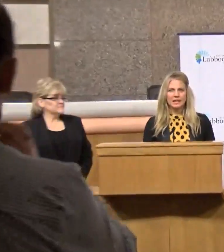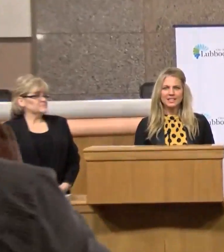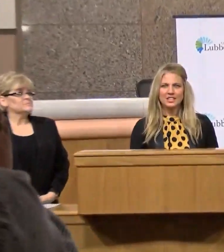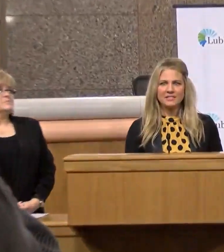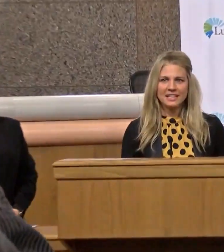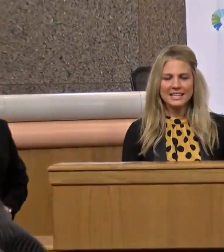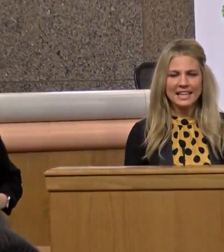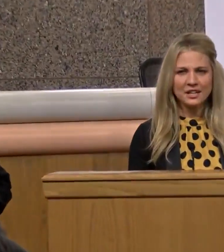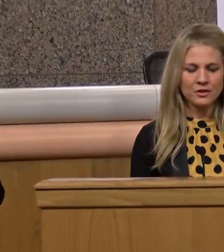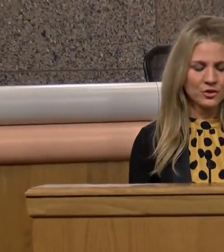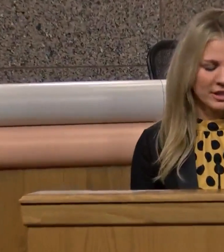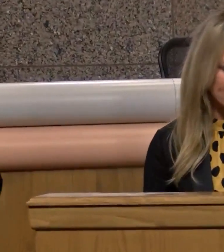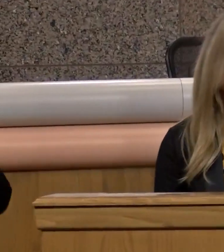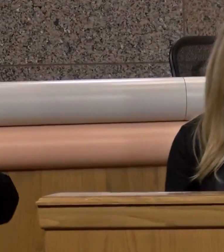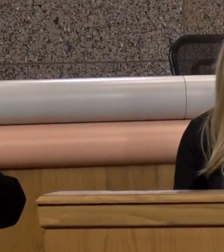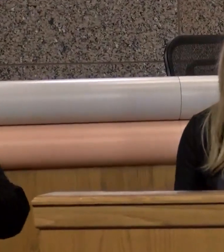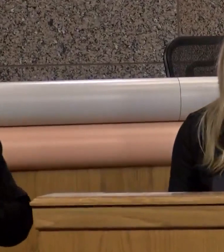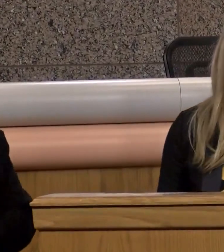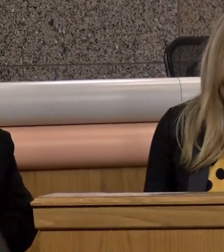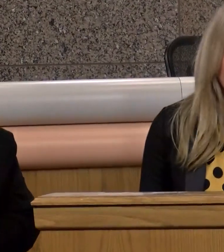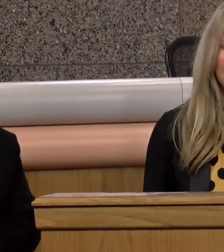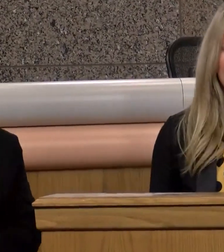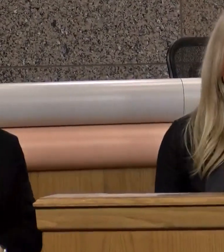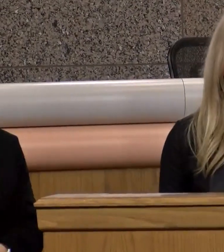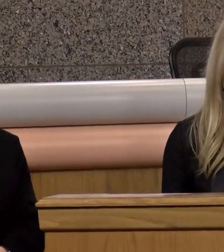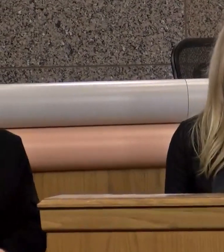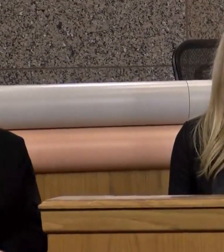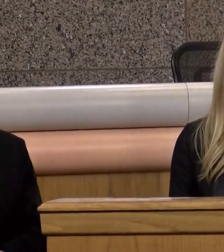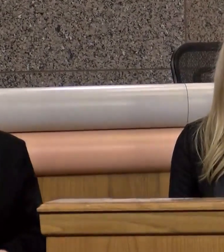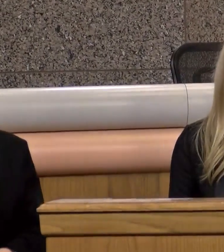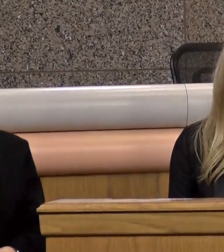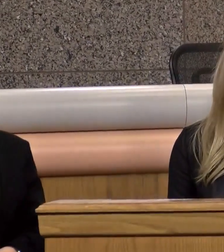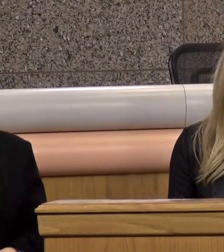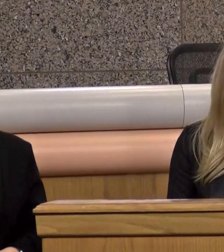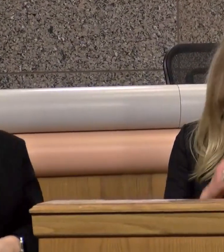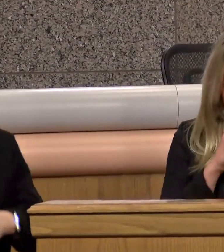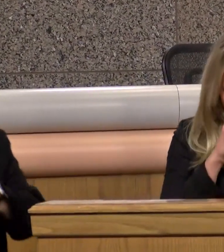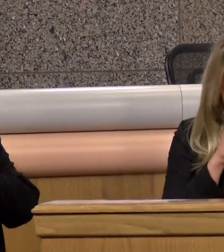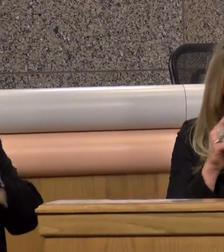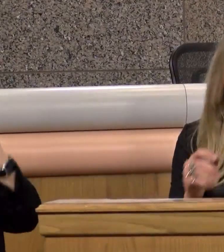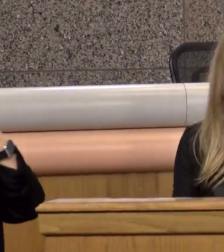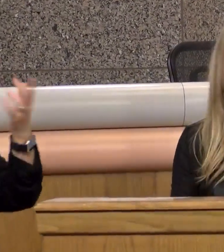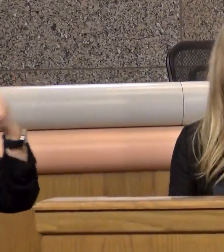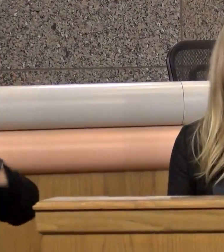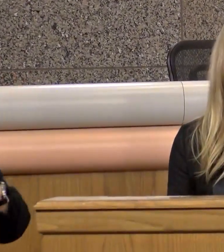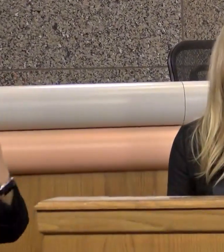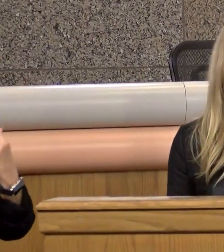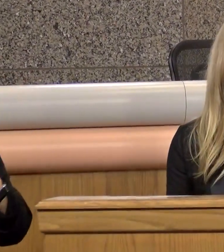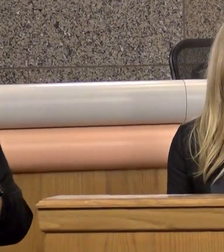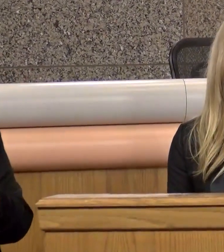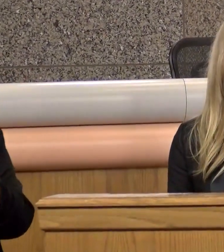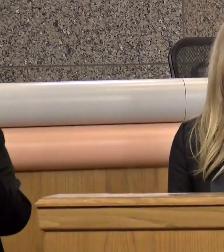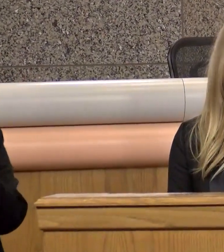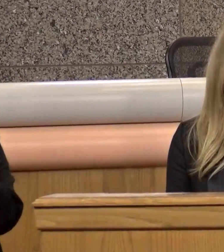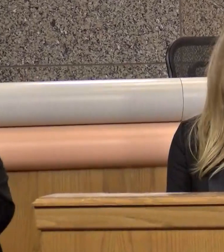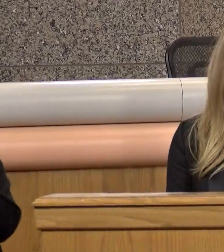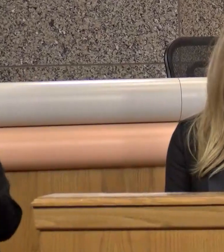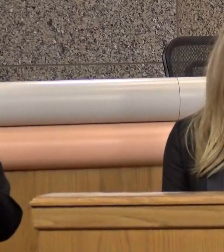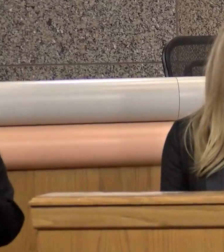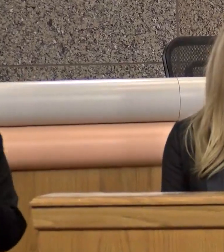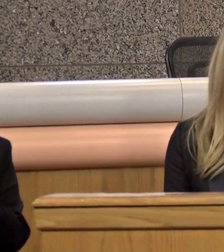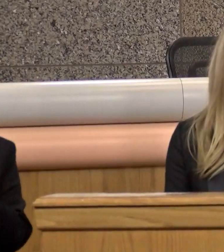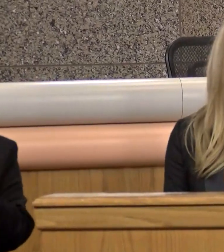Okay, good evening and thank you for joining us tonight. Tonight we'll have updates on the confirmed positive coronavirus cases over the